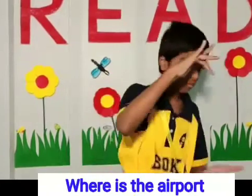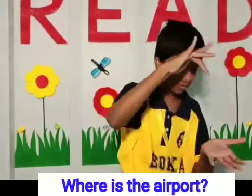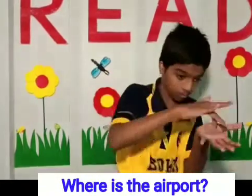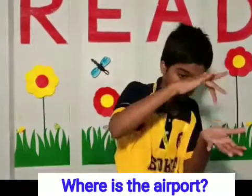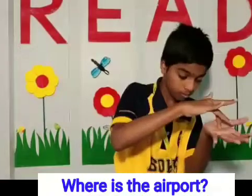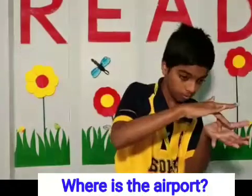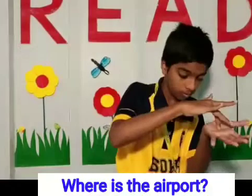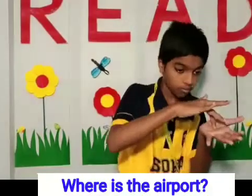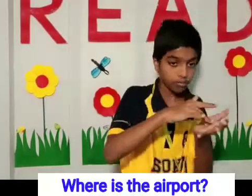Where's the airport?